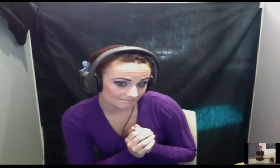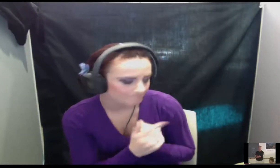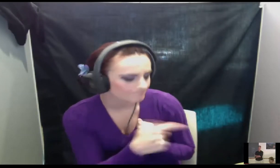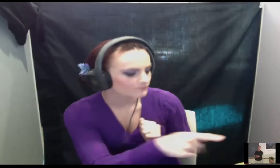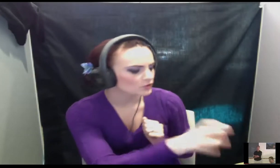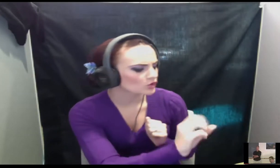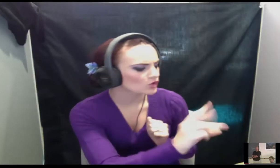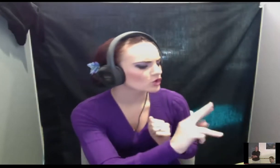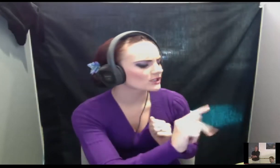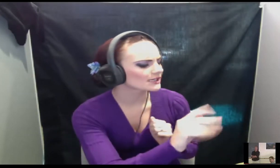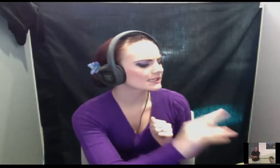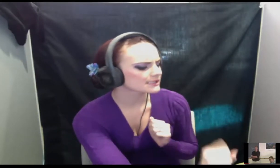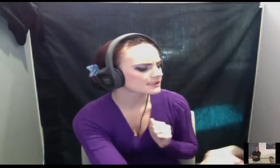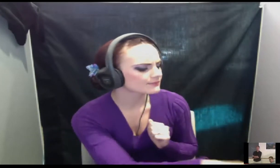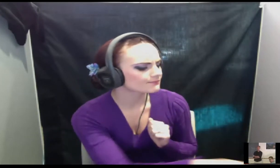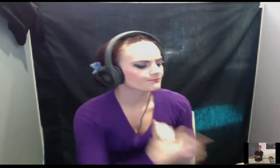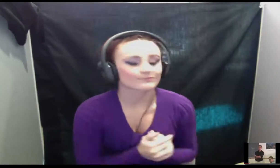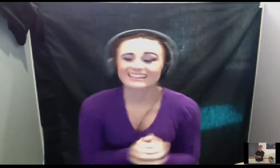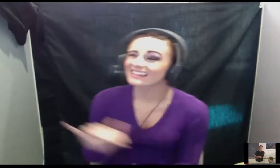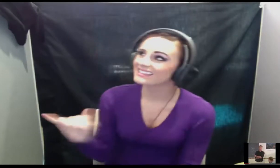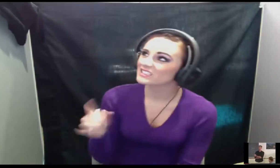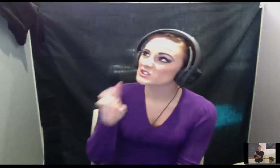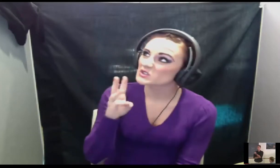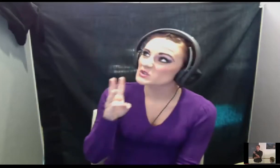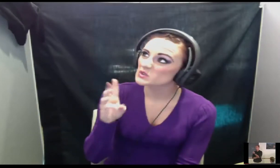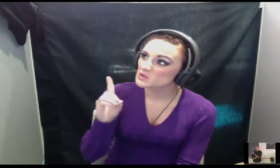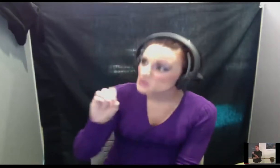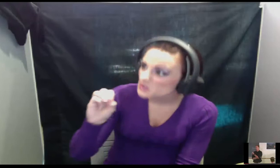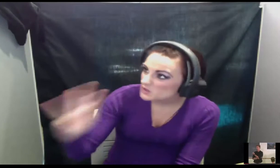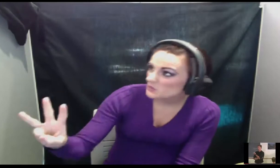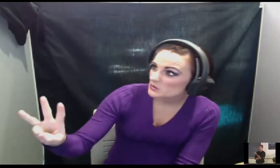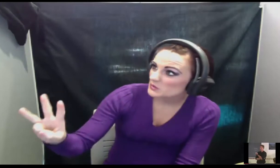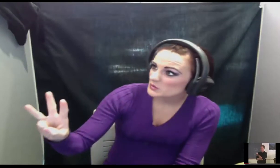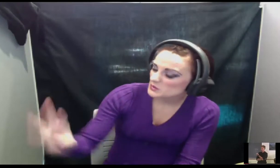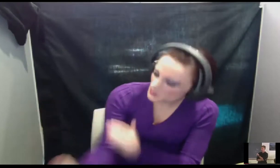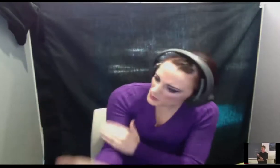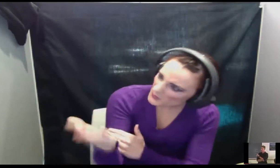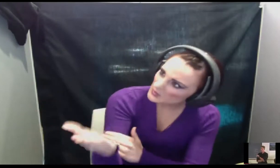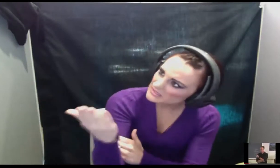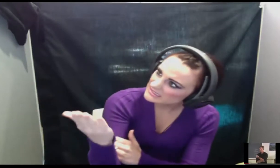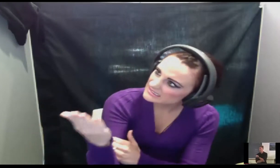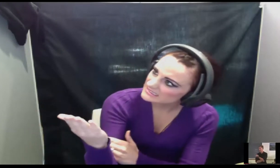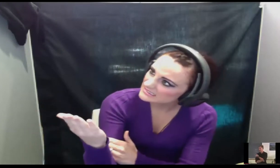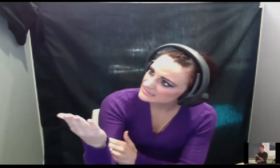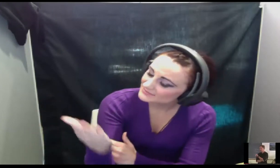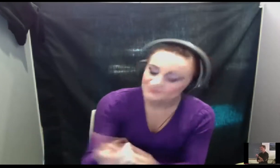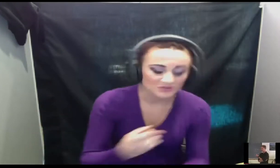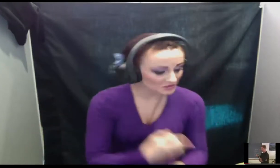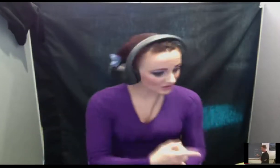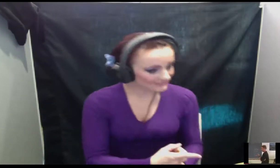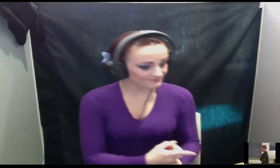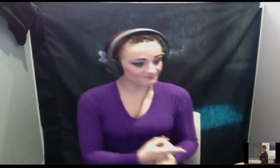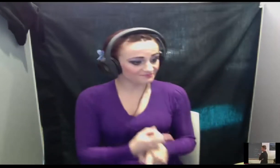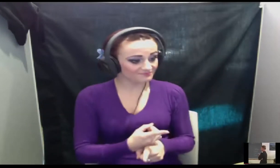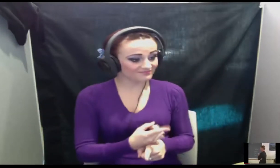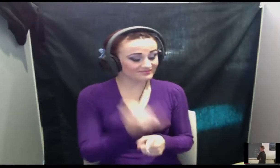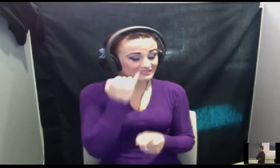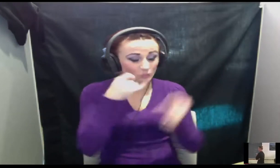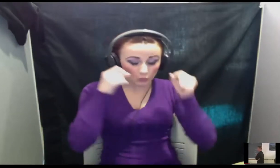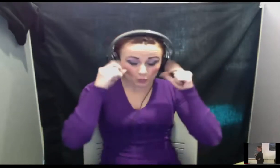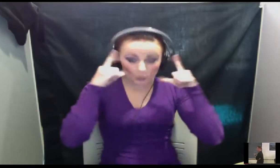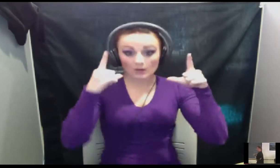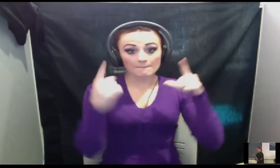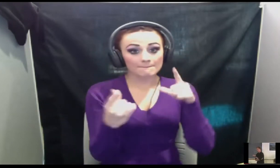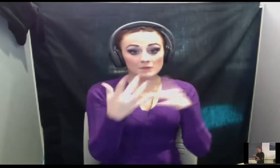in the morning. Okay, dew on the grass. If you happen to get up nice and early,